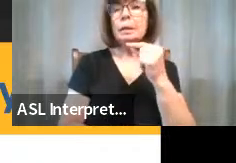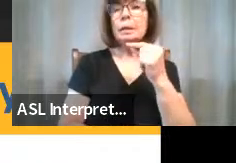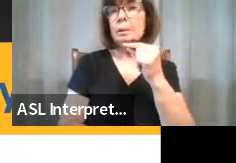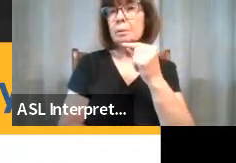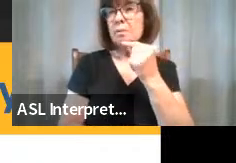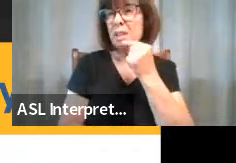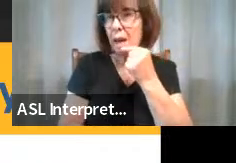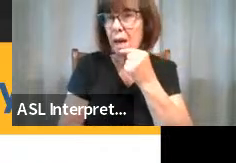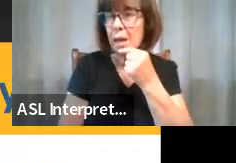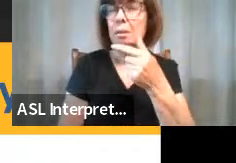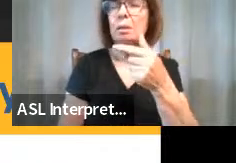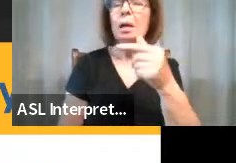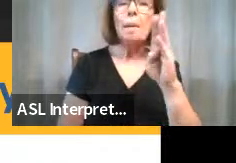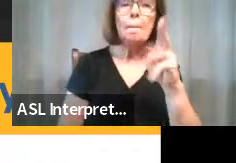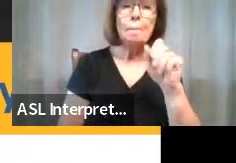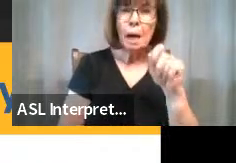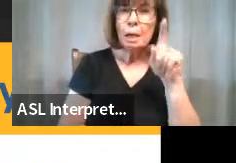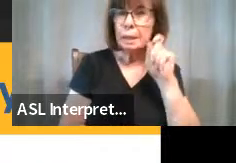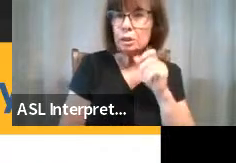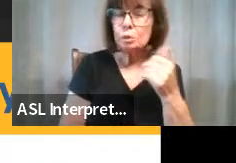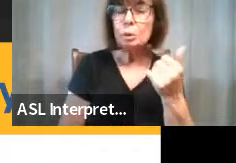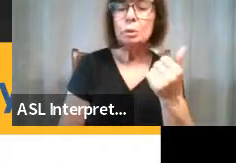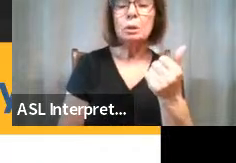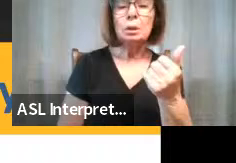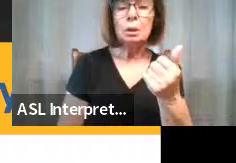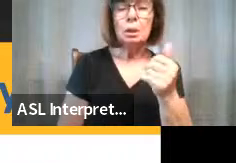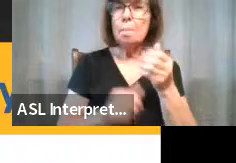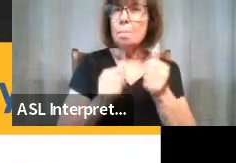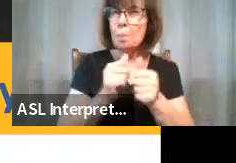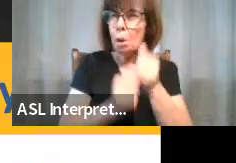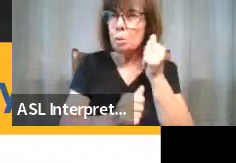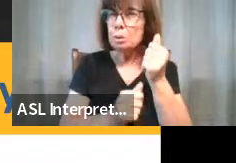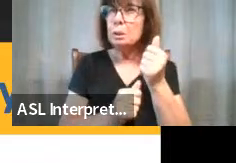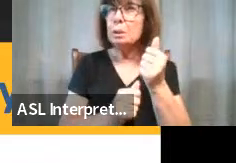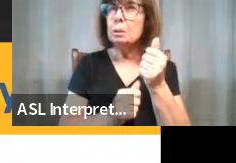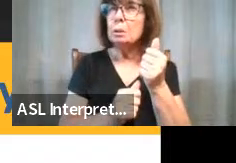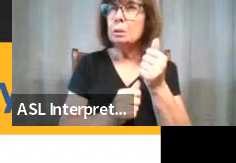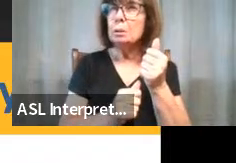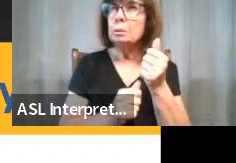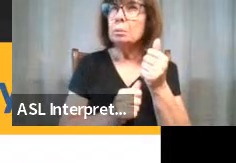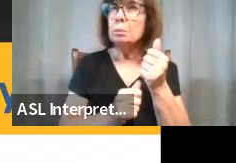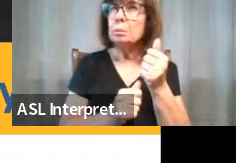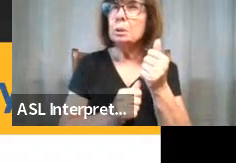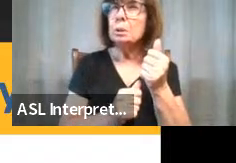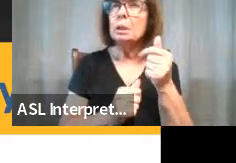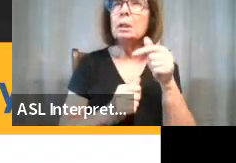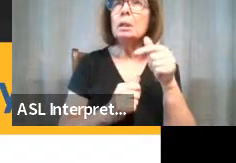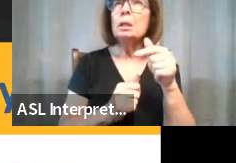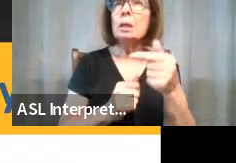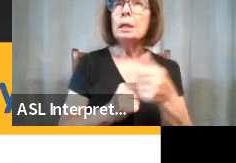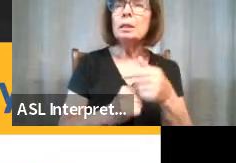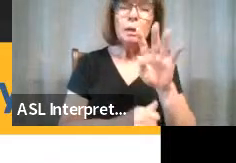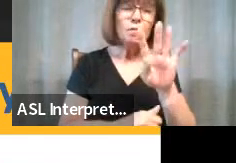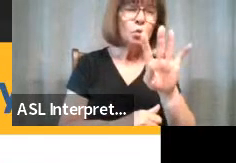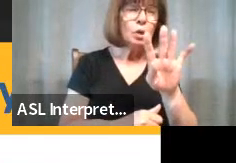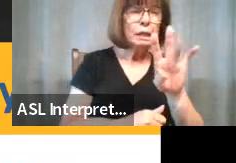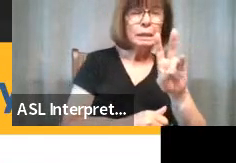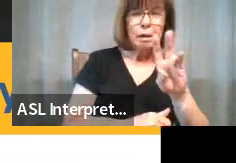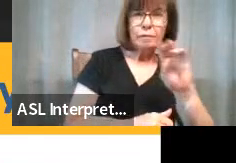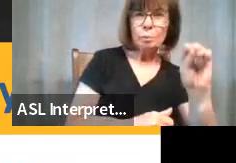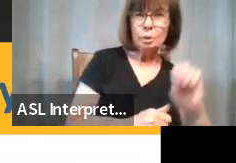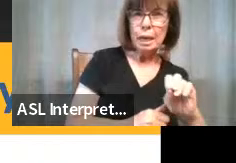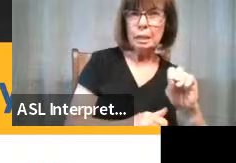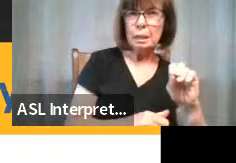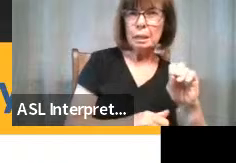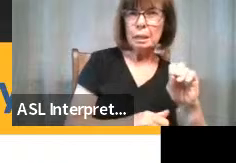The predominant race ethnicity has been 47% of Hispanic and Latinx populations